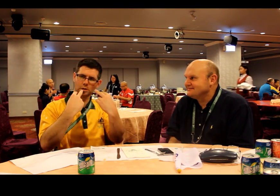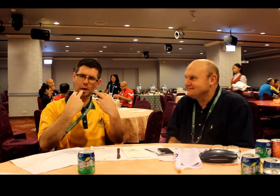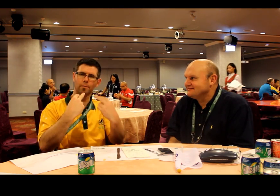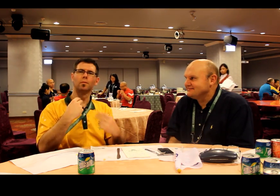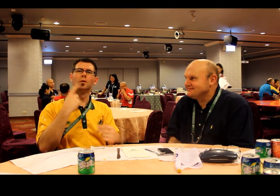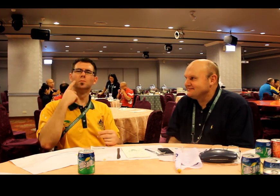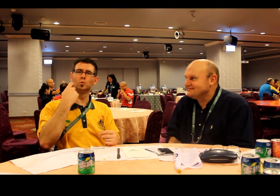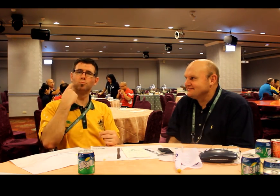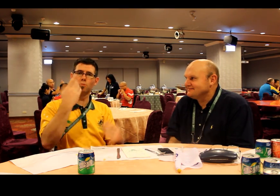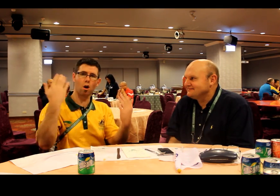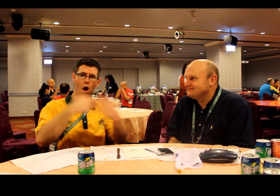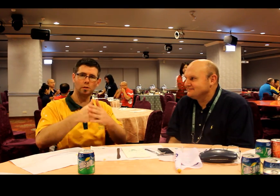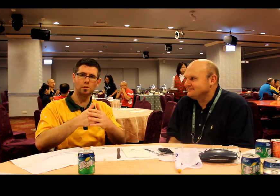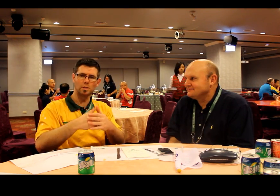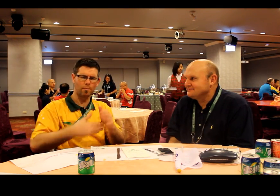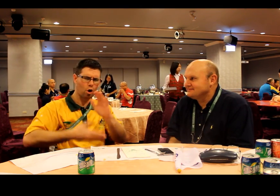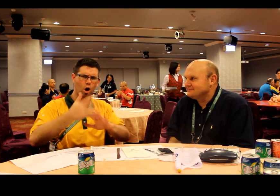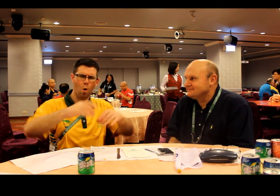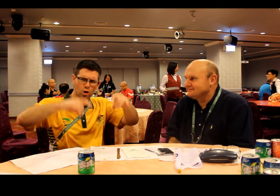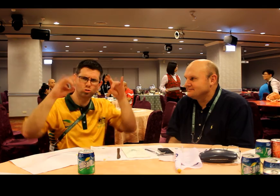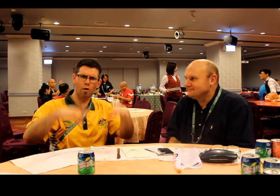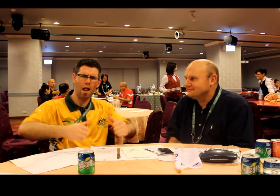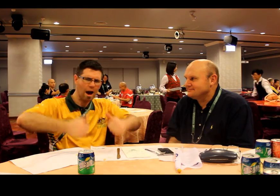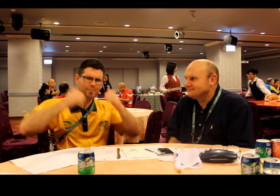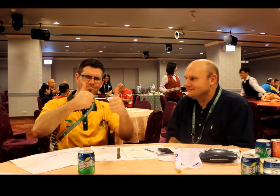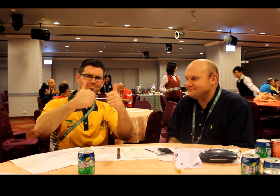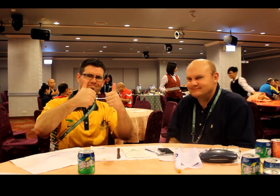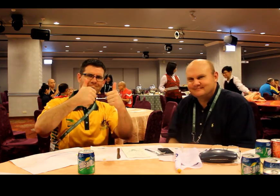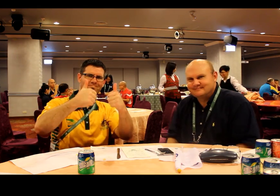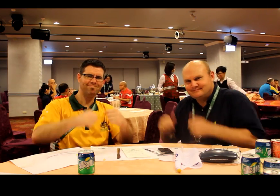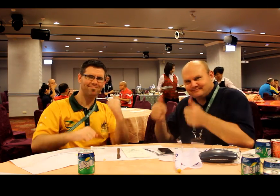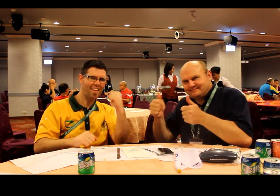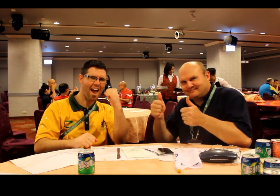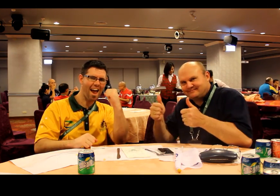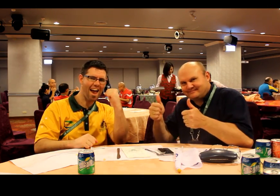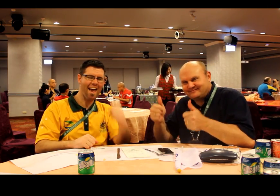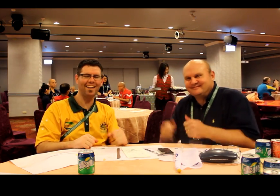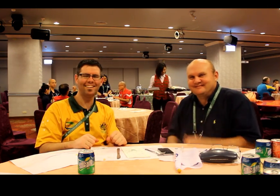Thank you for watching, and we'll see you tomorrow night. Go Australia!